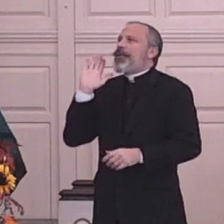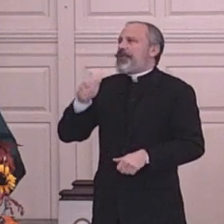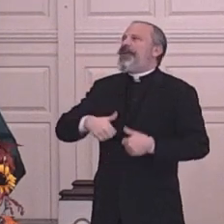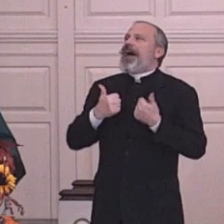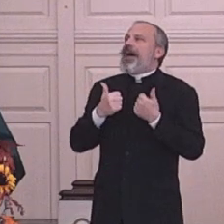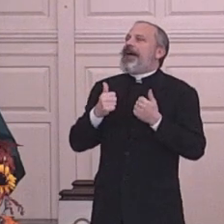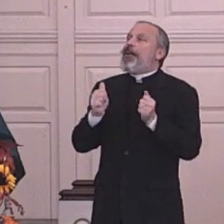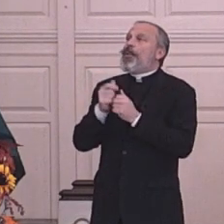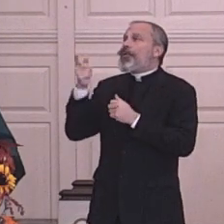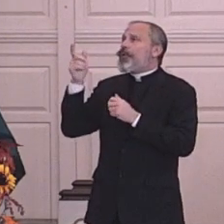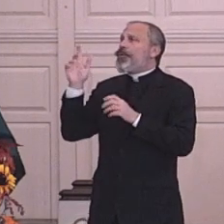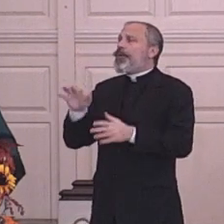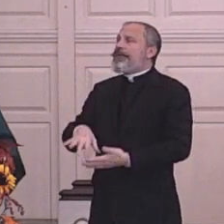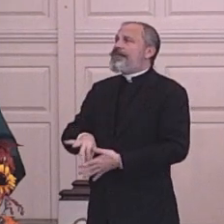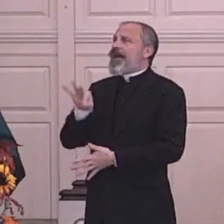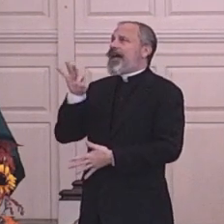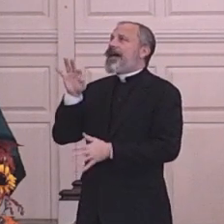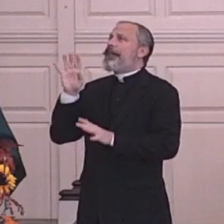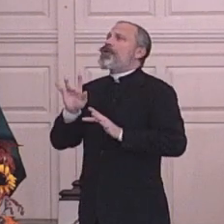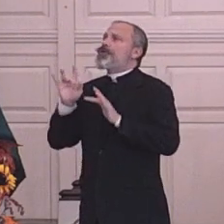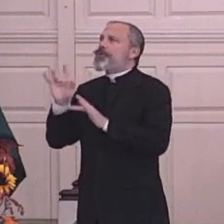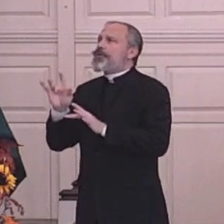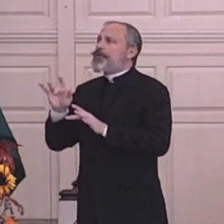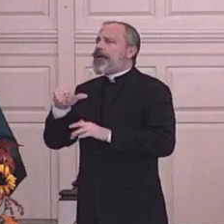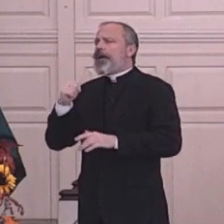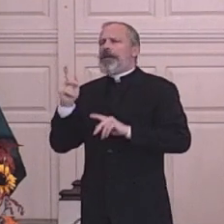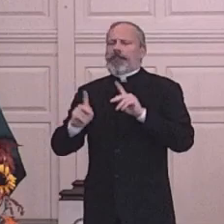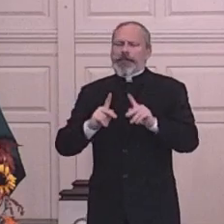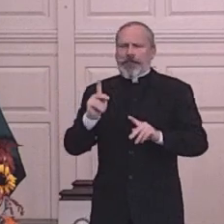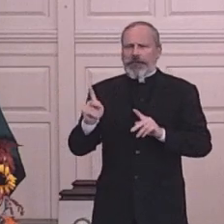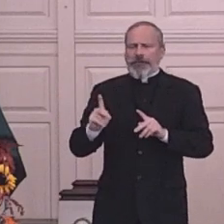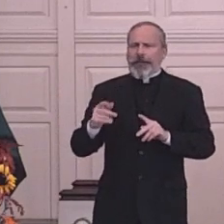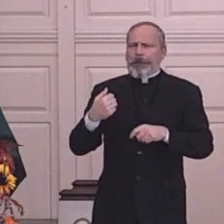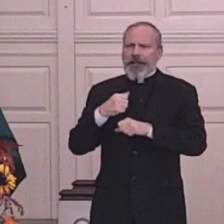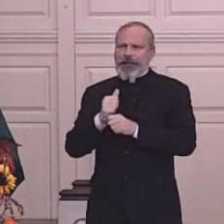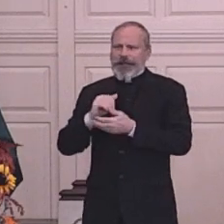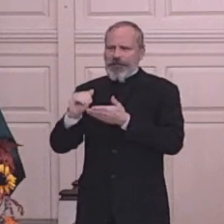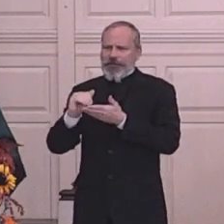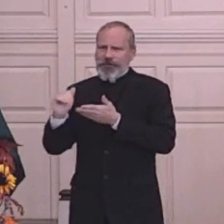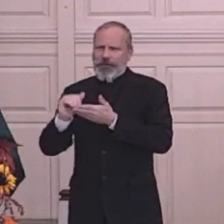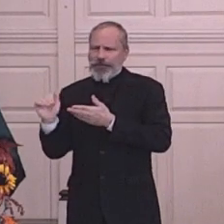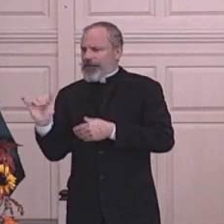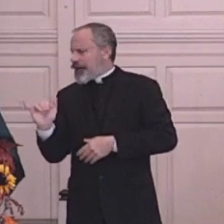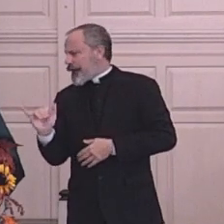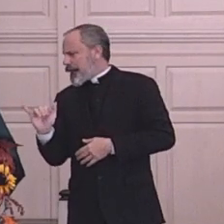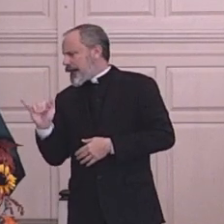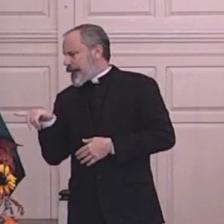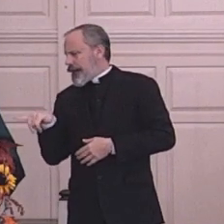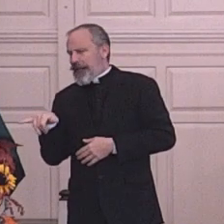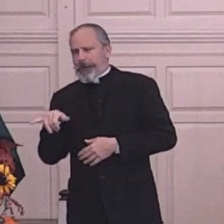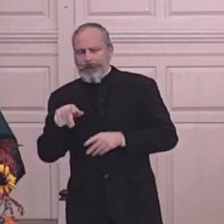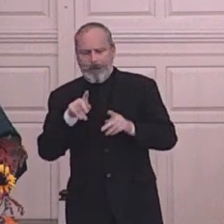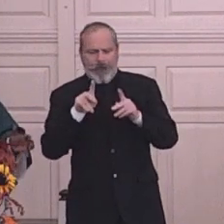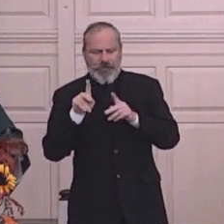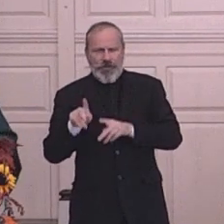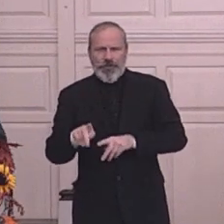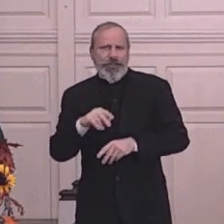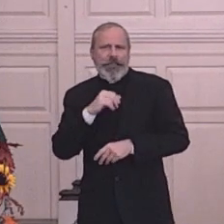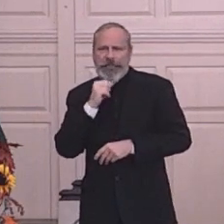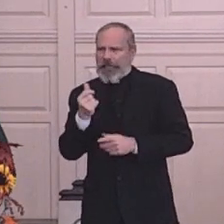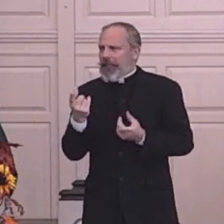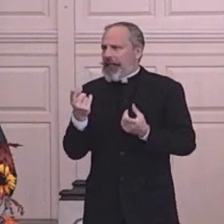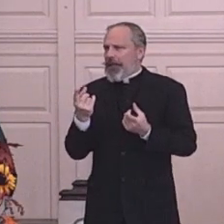mercy. And so other people that take excuses in that, just like this person, are not